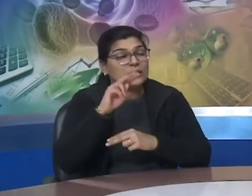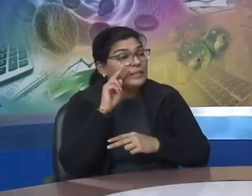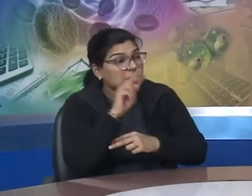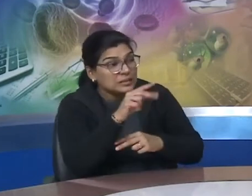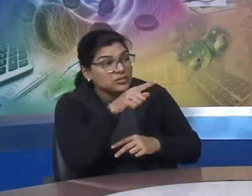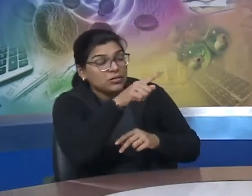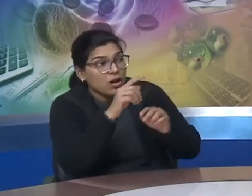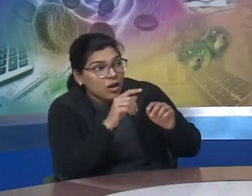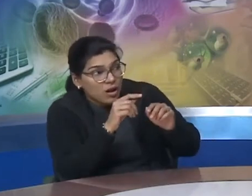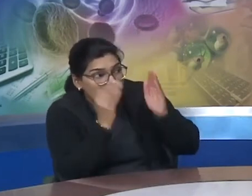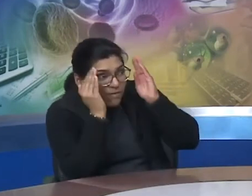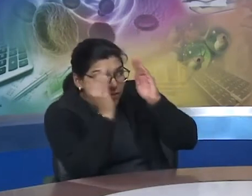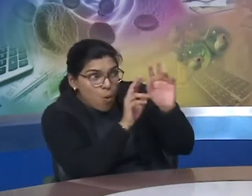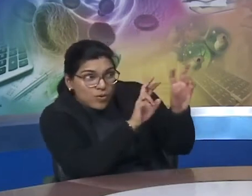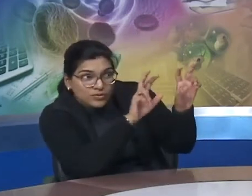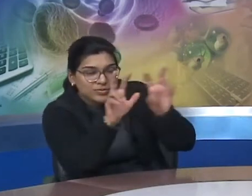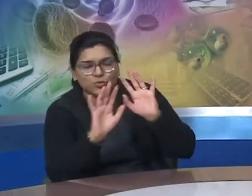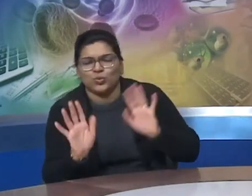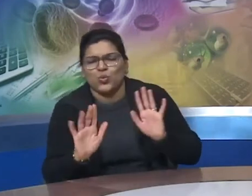when they see you.